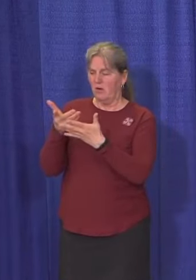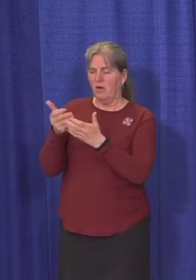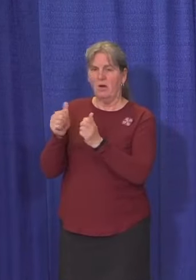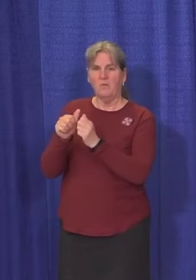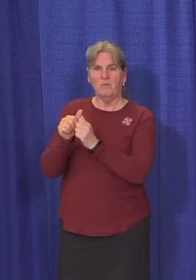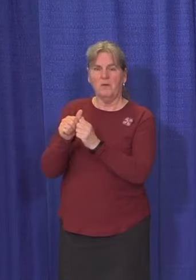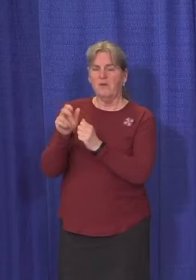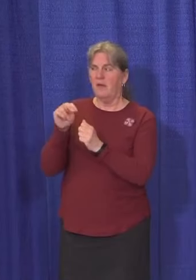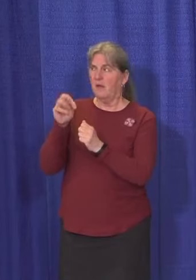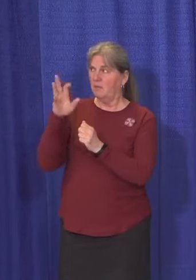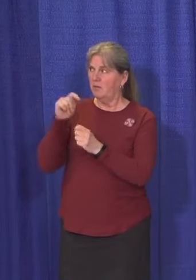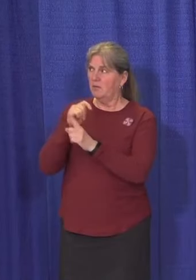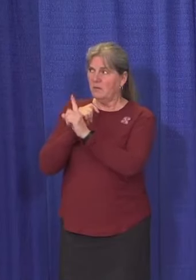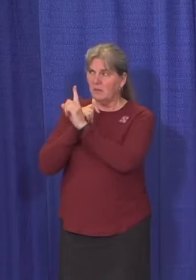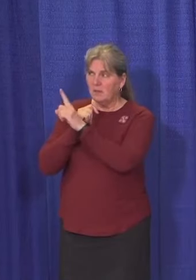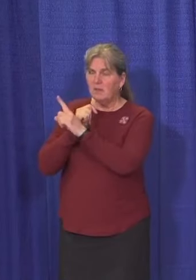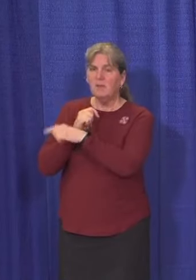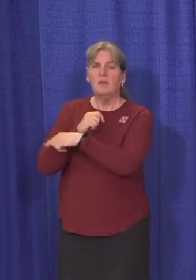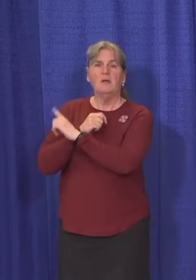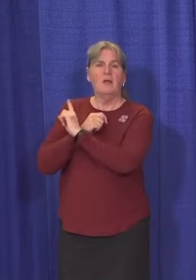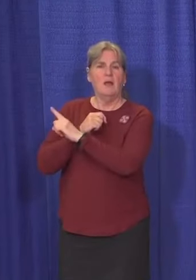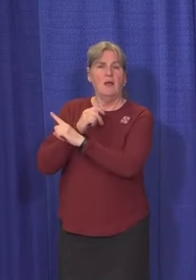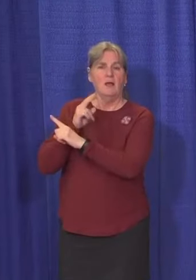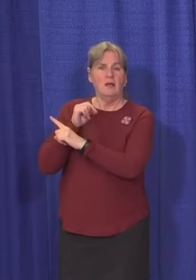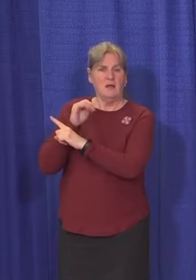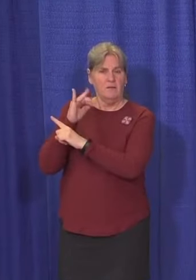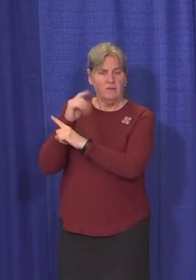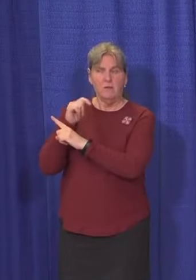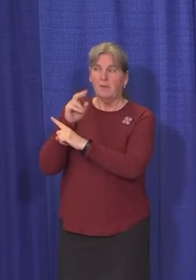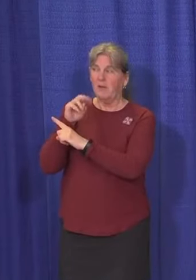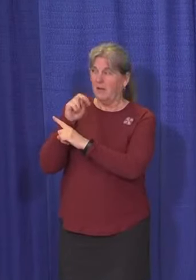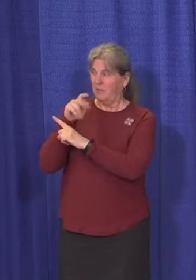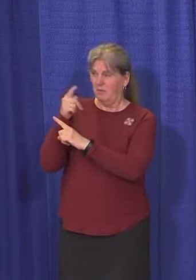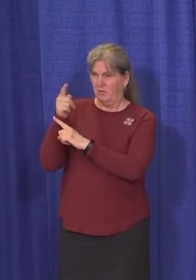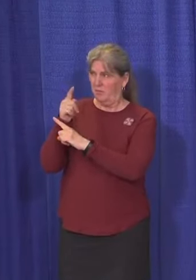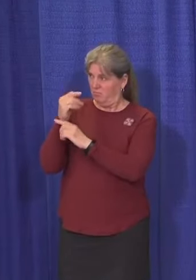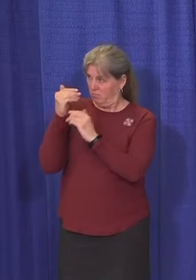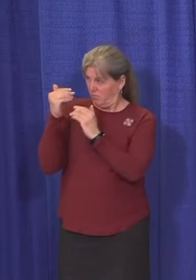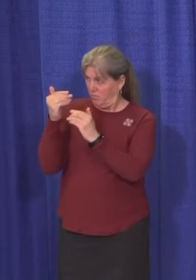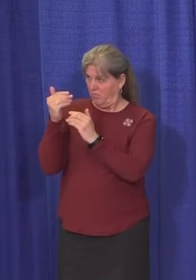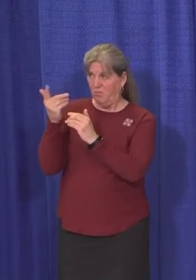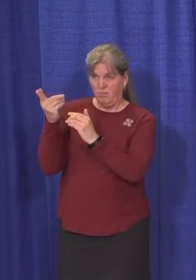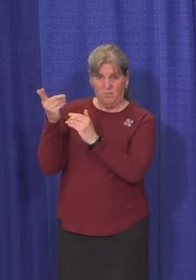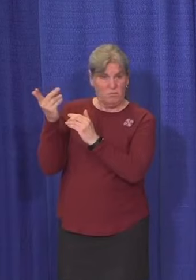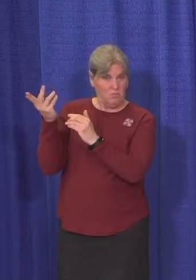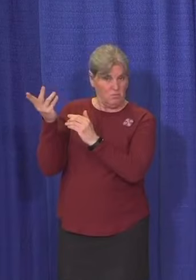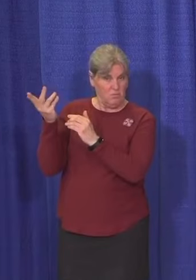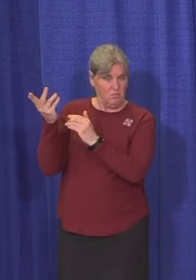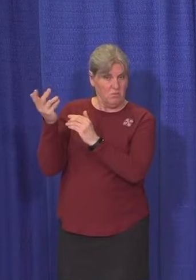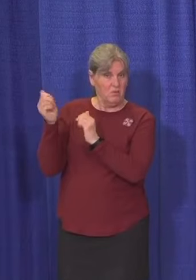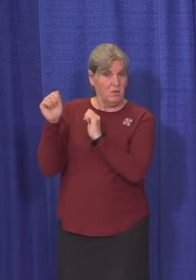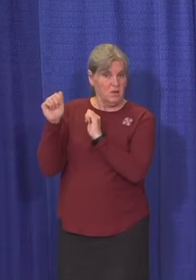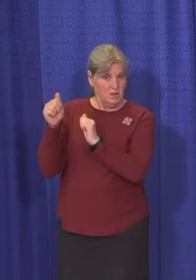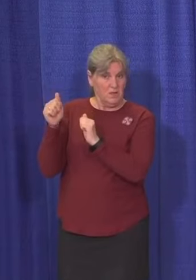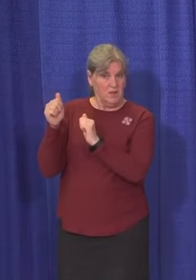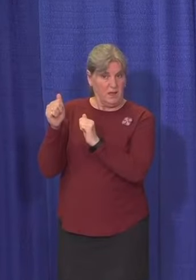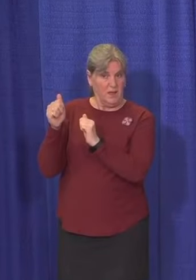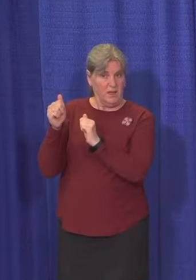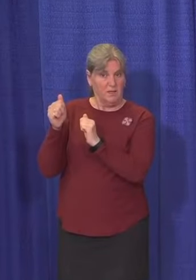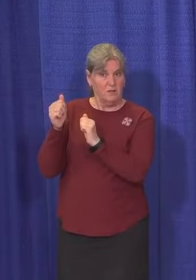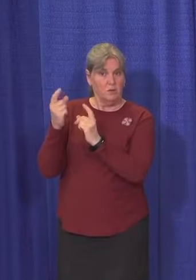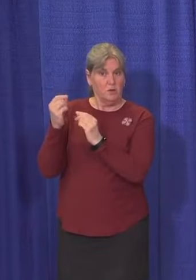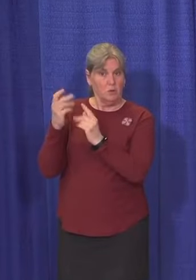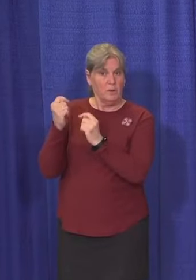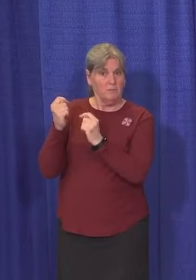in NWT and elsewhere that had gone out earlier, and just looking at, okay, can we do this? What would it